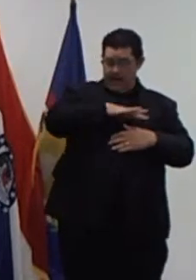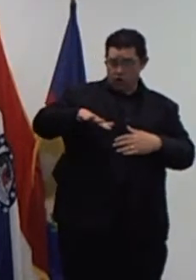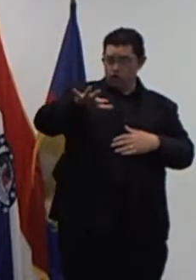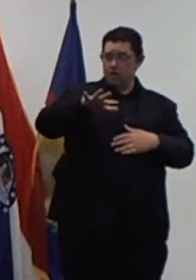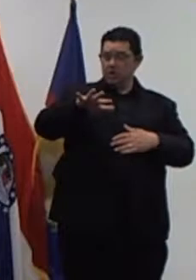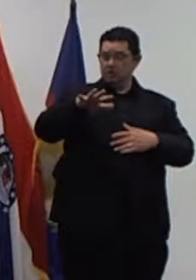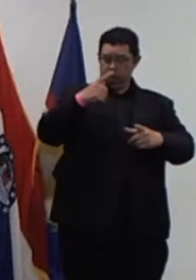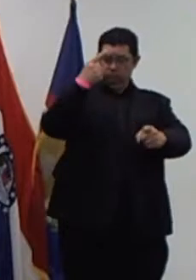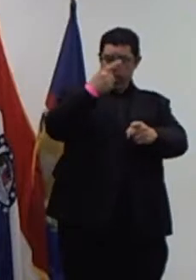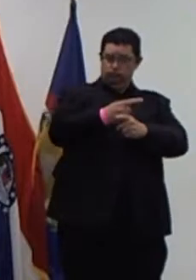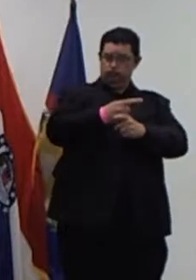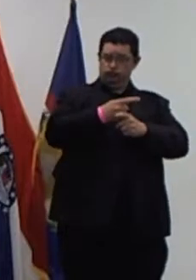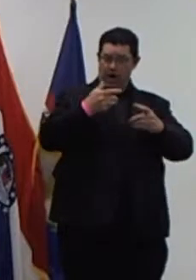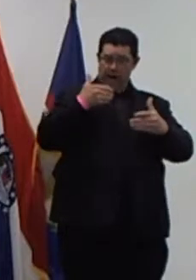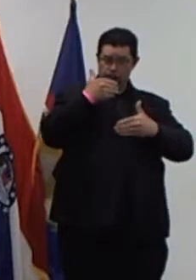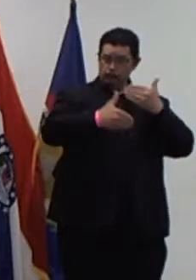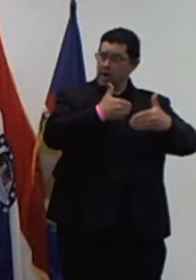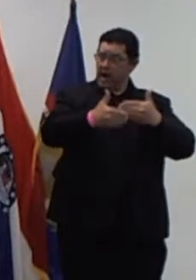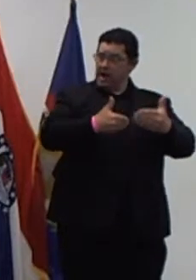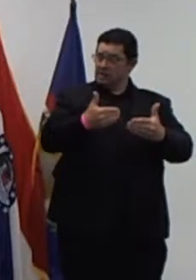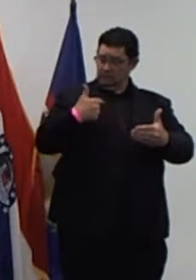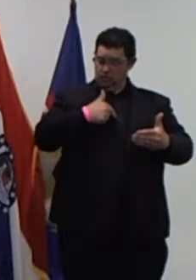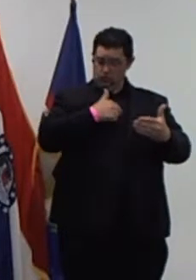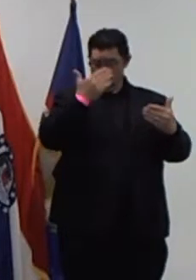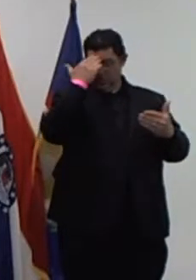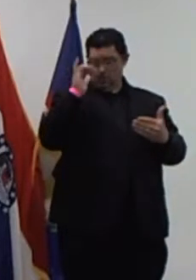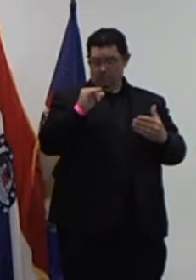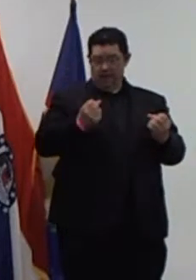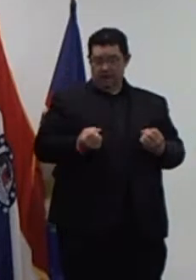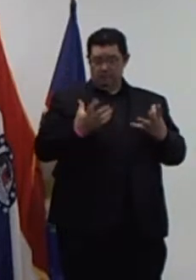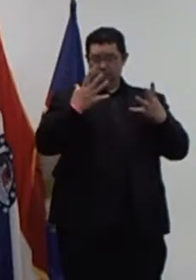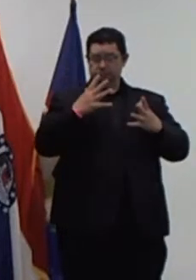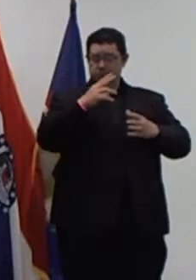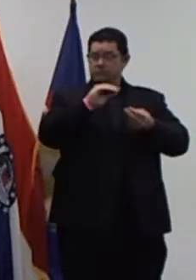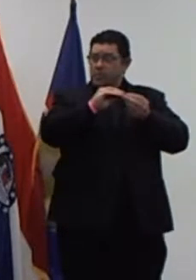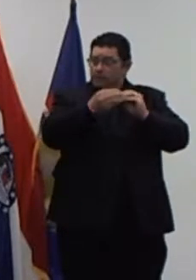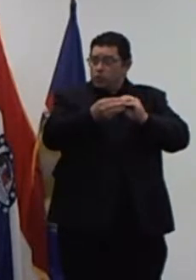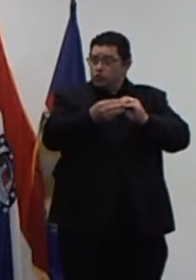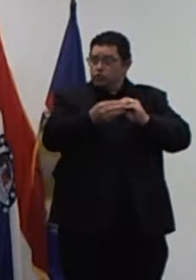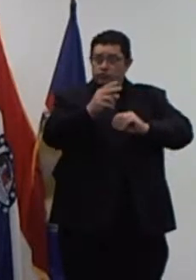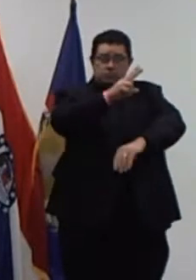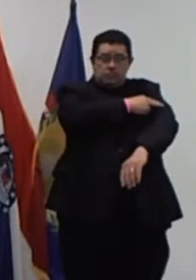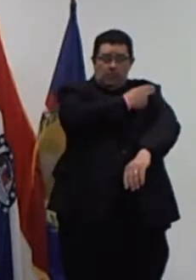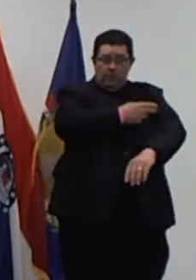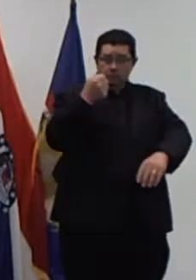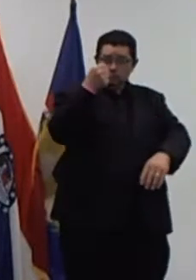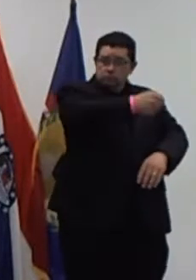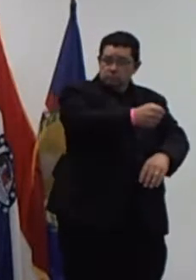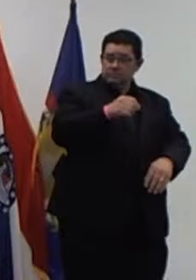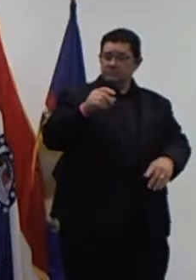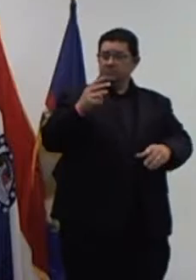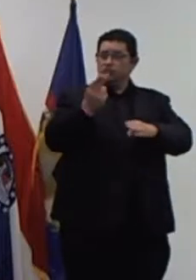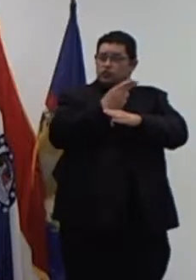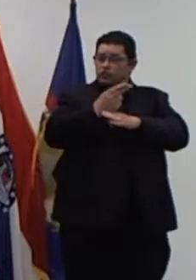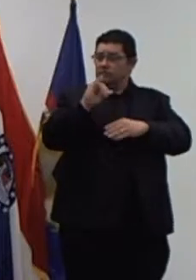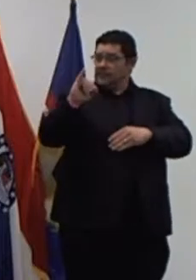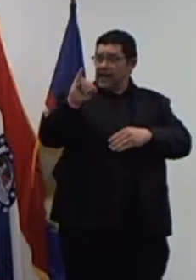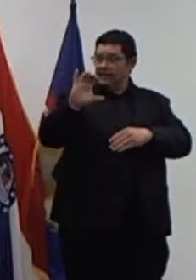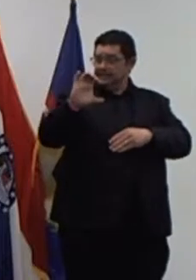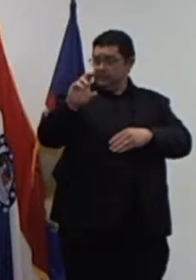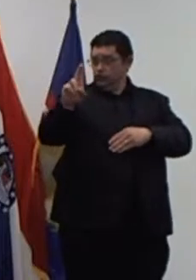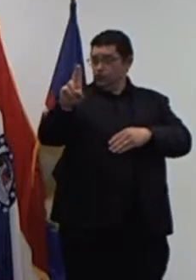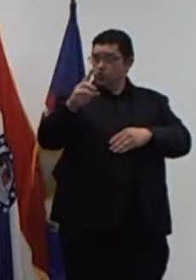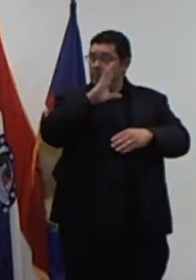is on the right track here. We know that by numbers now. We know by the hospitalization, we know by the ICU beds, we know by the ventilator